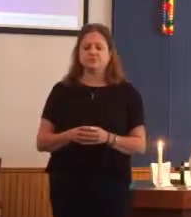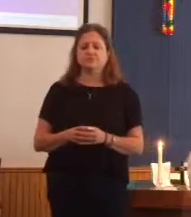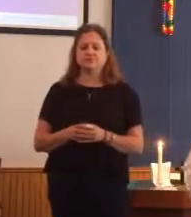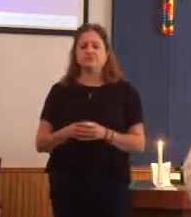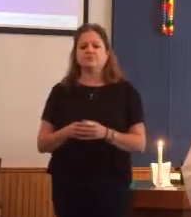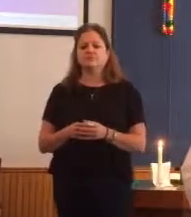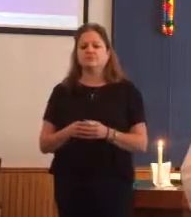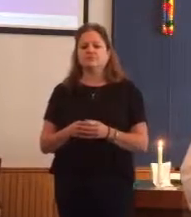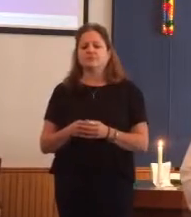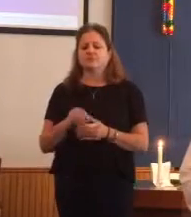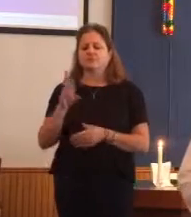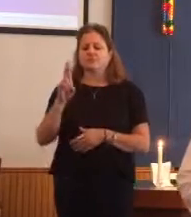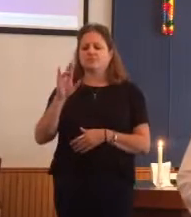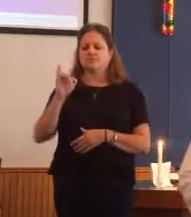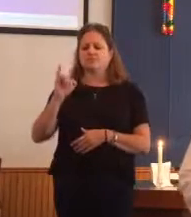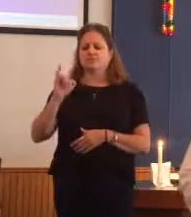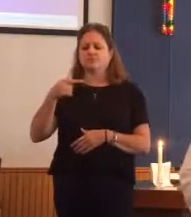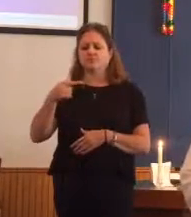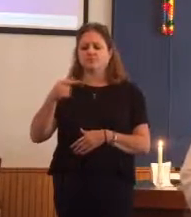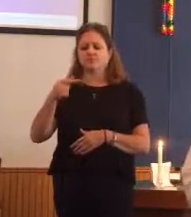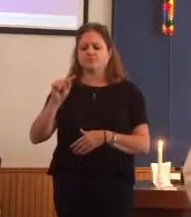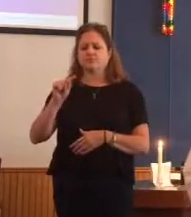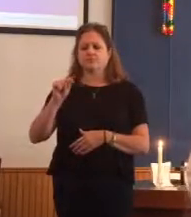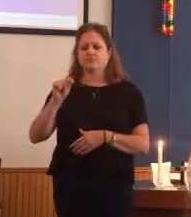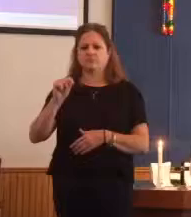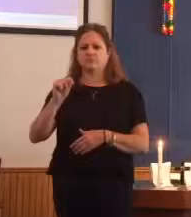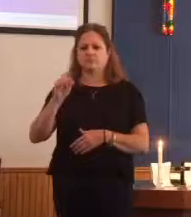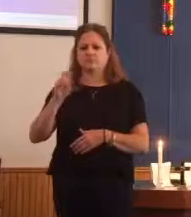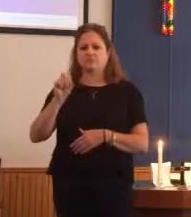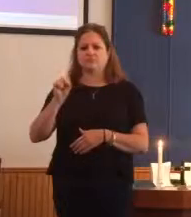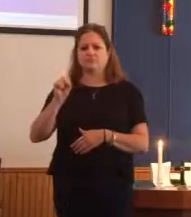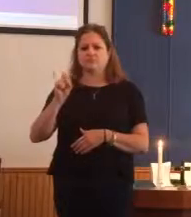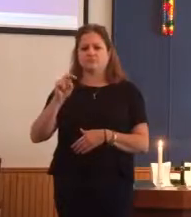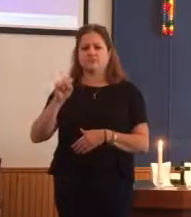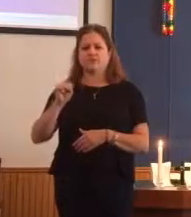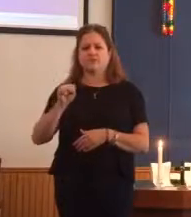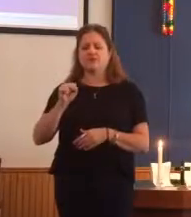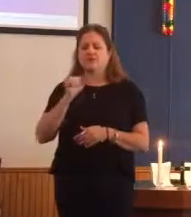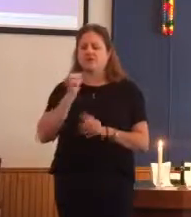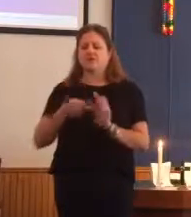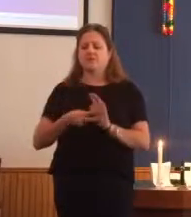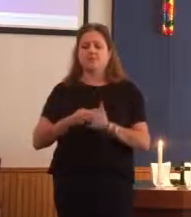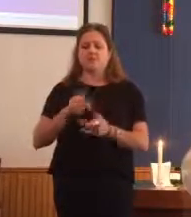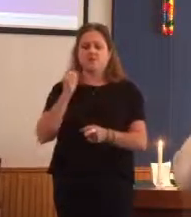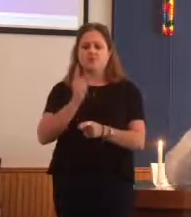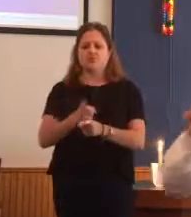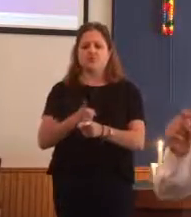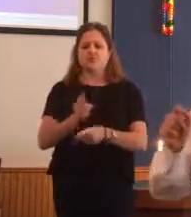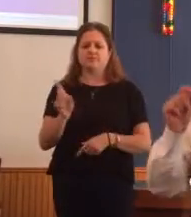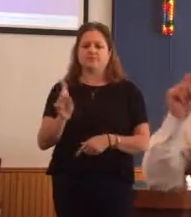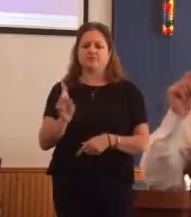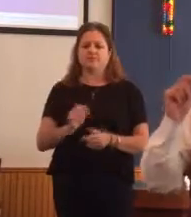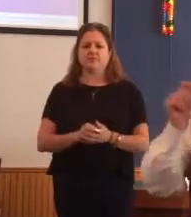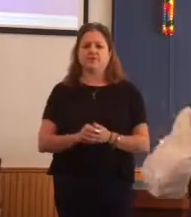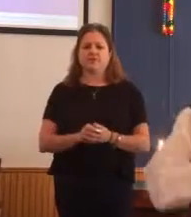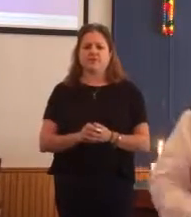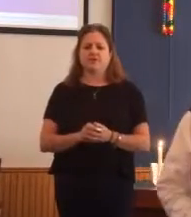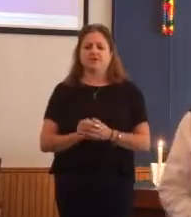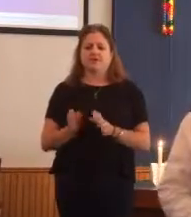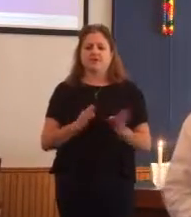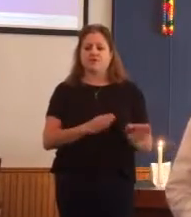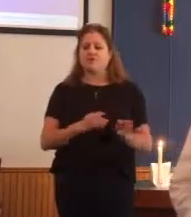what is righteousness? Not what is right. What is righteousness? And what is it